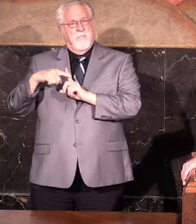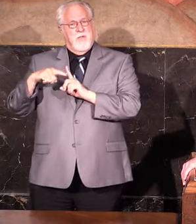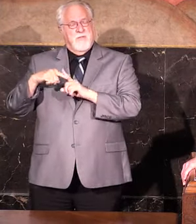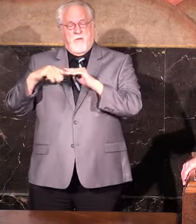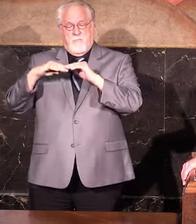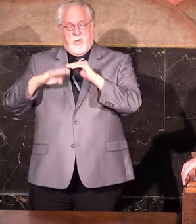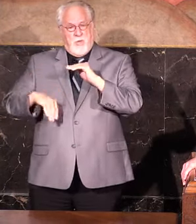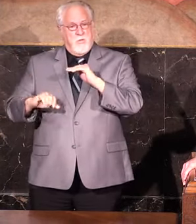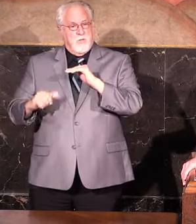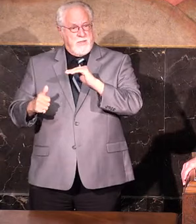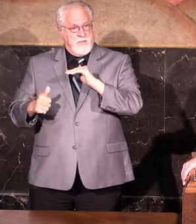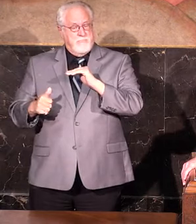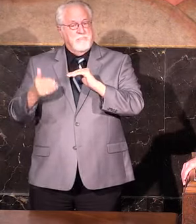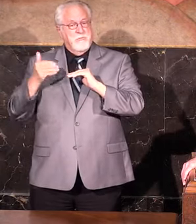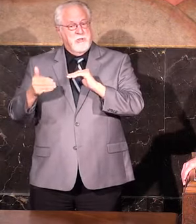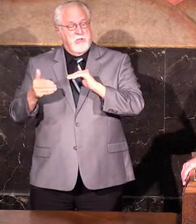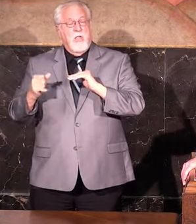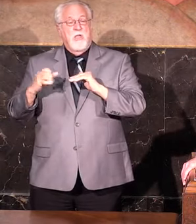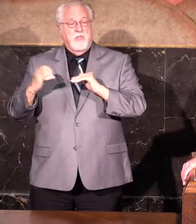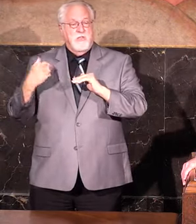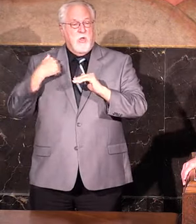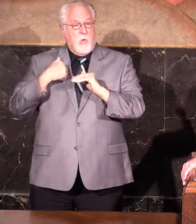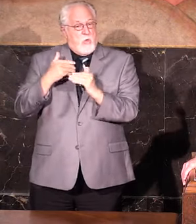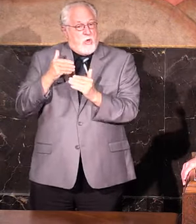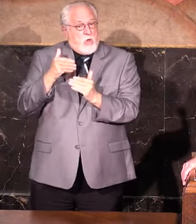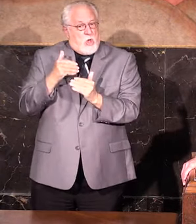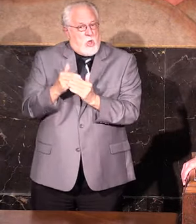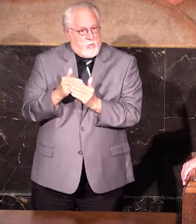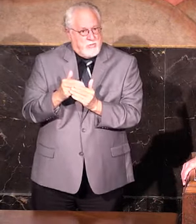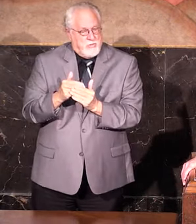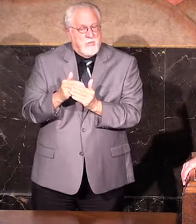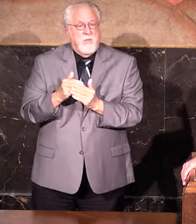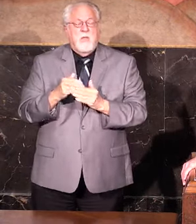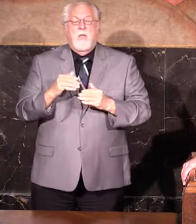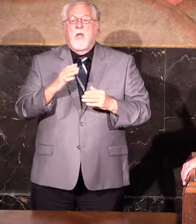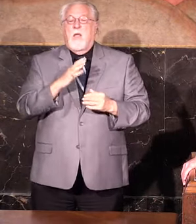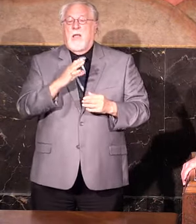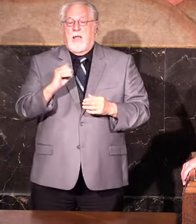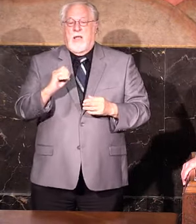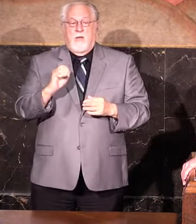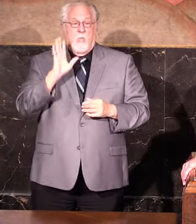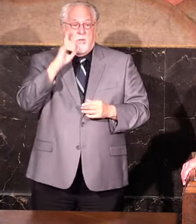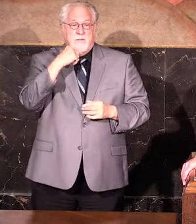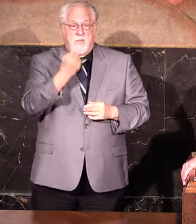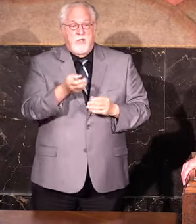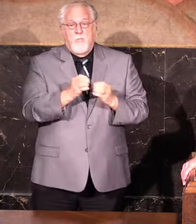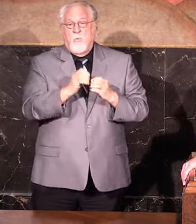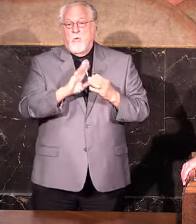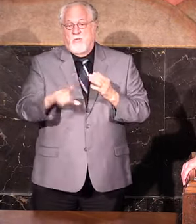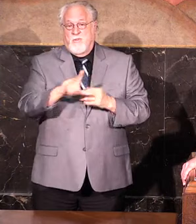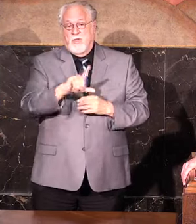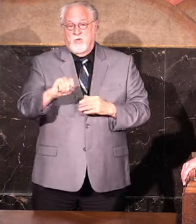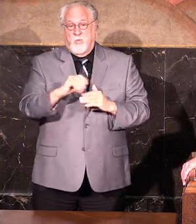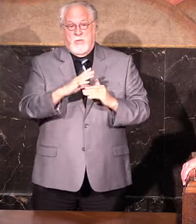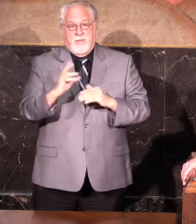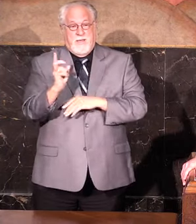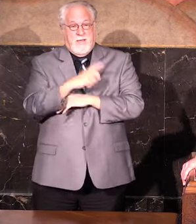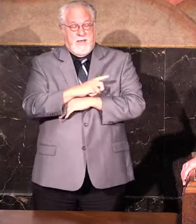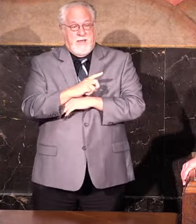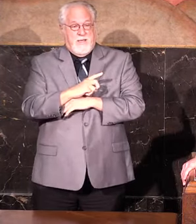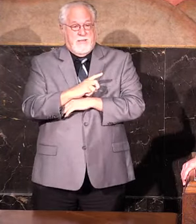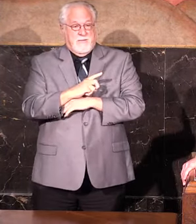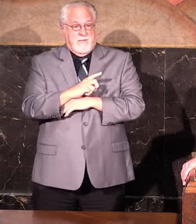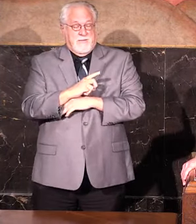below 10 is good, so we're getting really close. And I will tell you, it's been more than 20 days since we